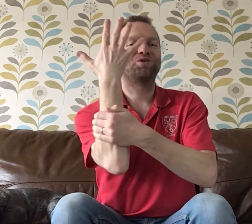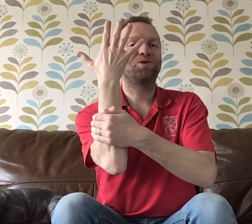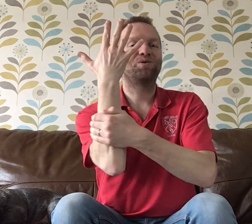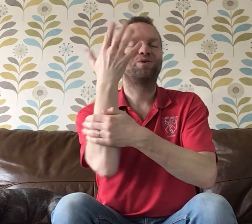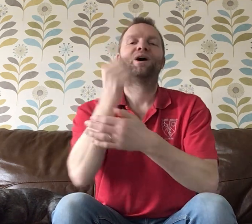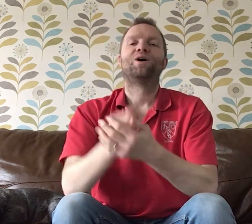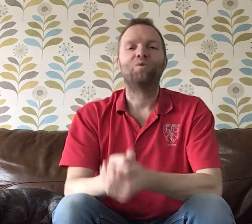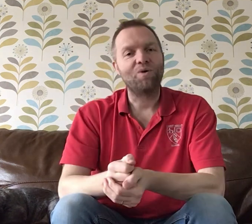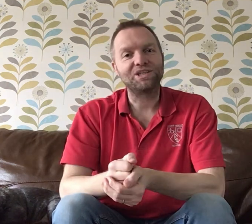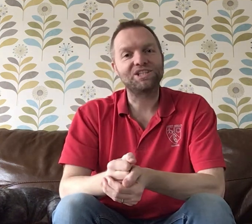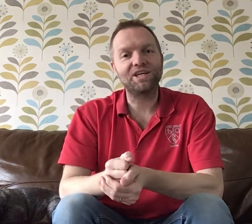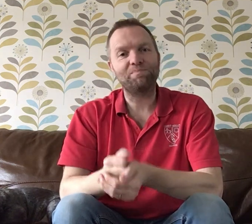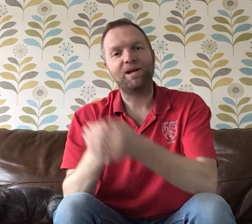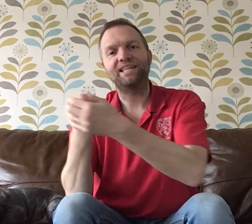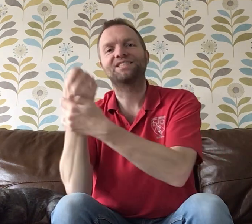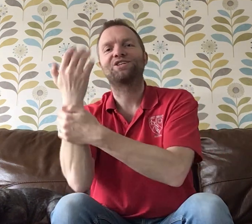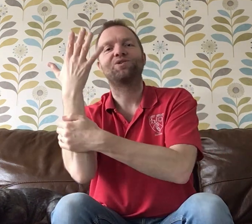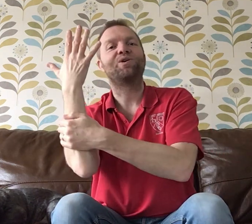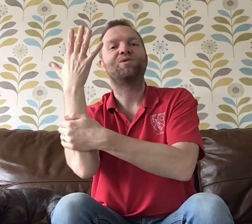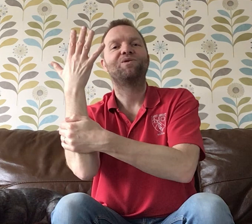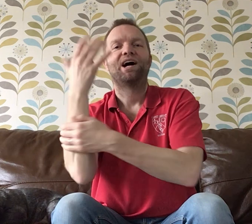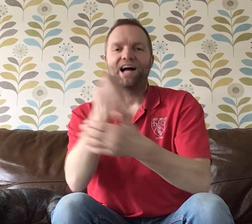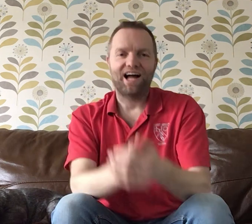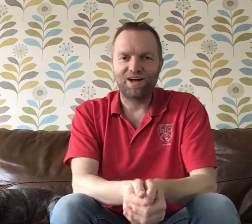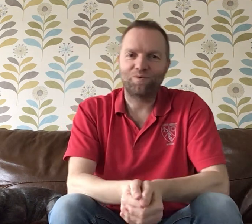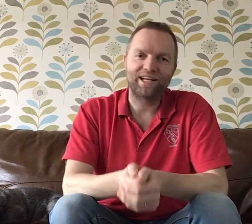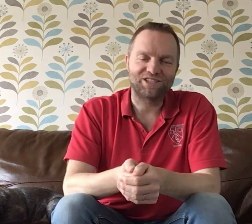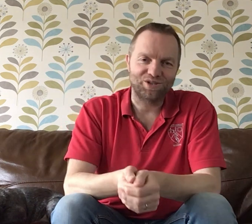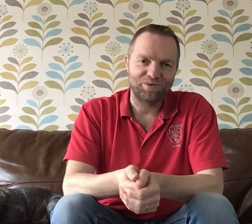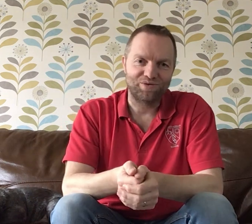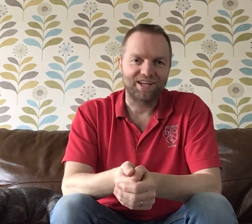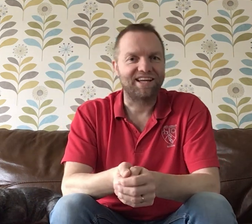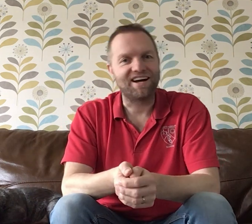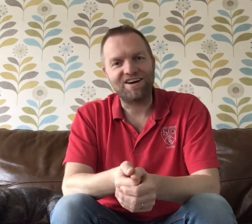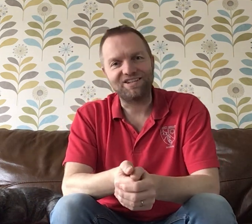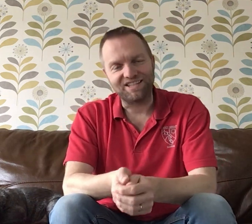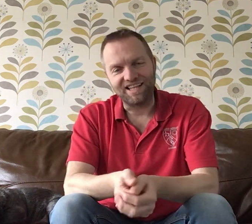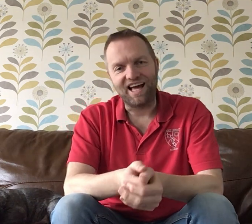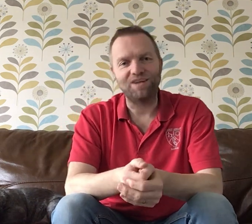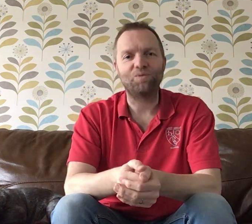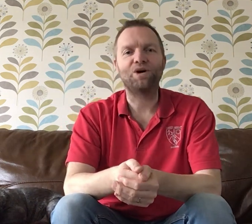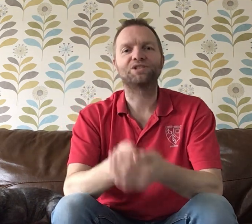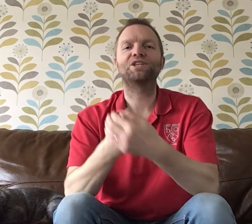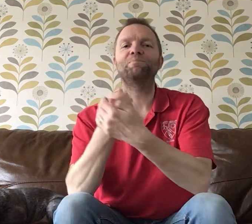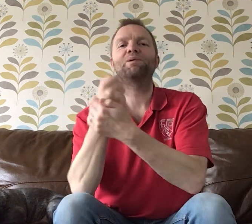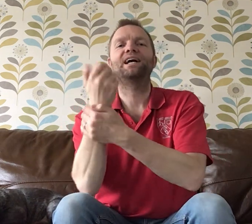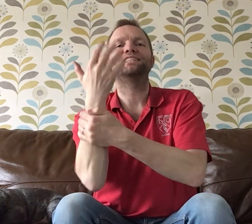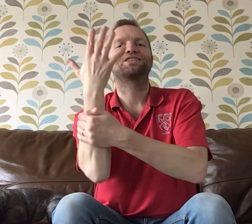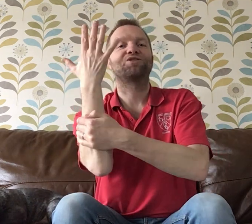grow, watched the plants grow. I went to the garden and watched the plants